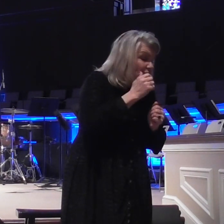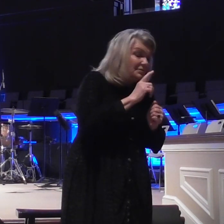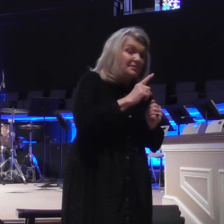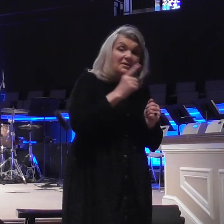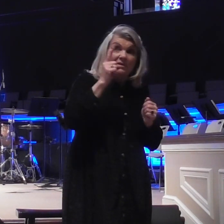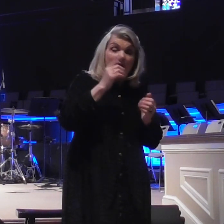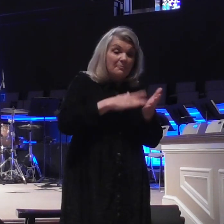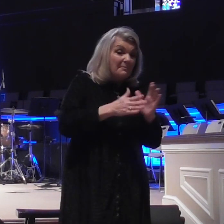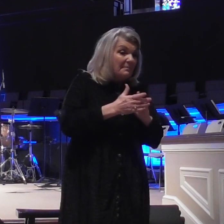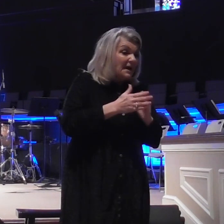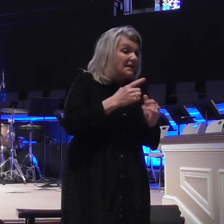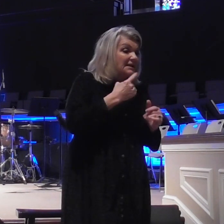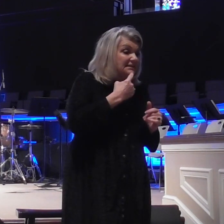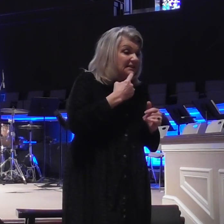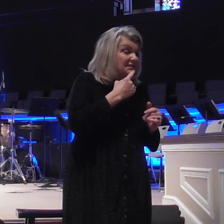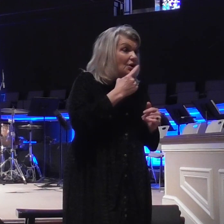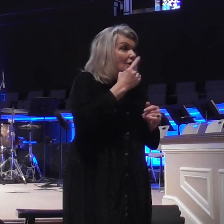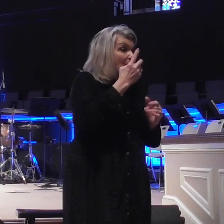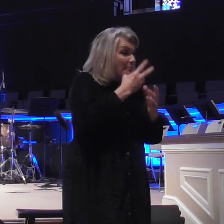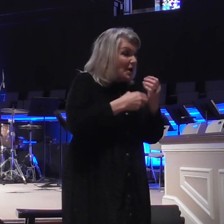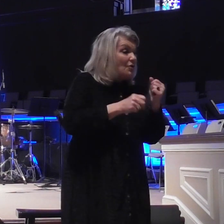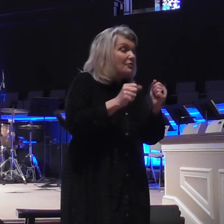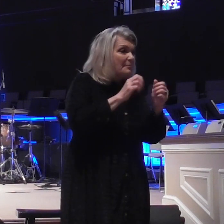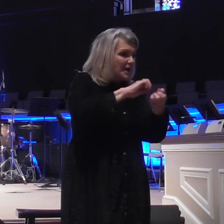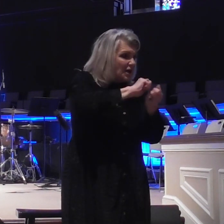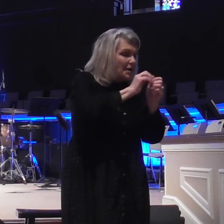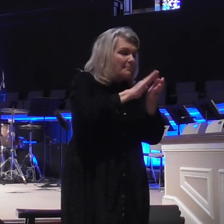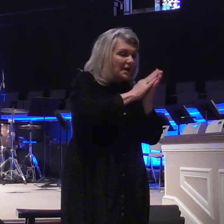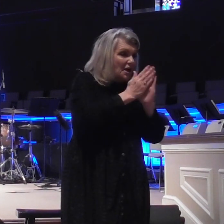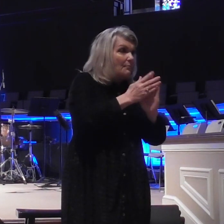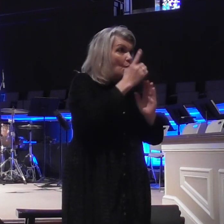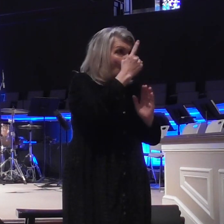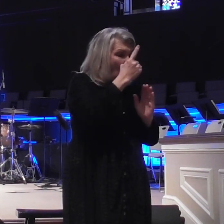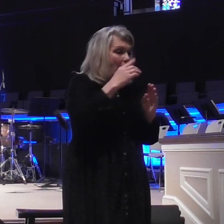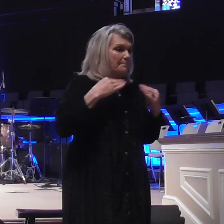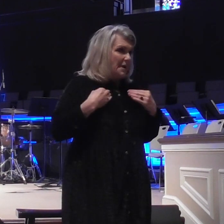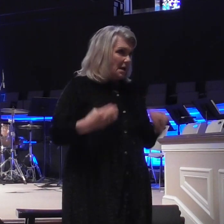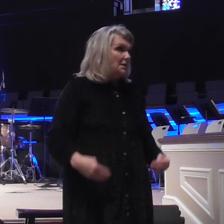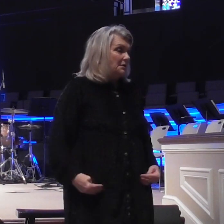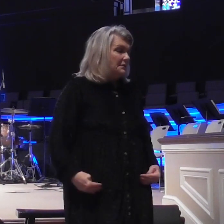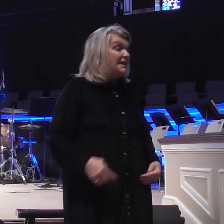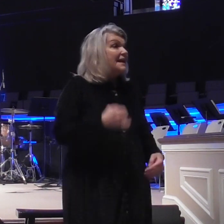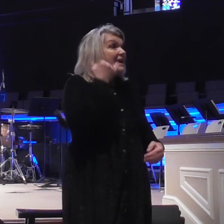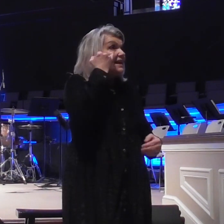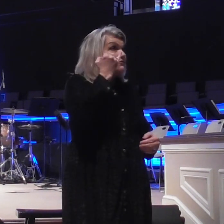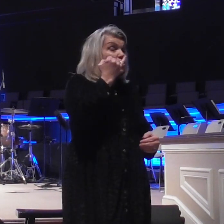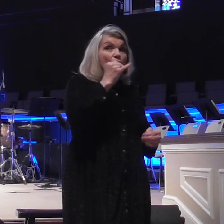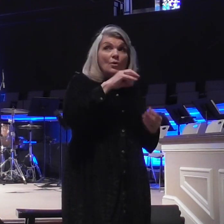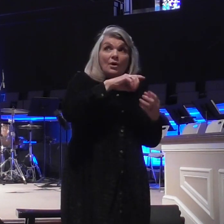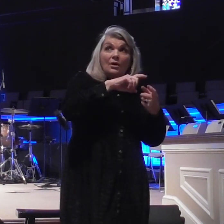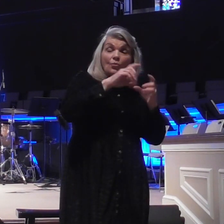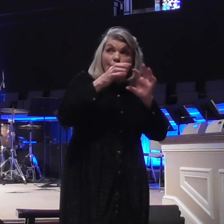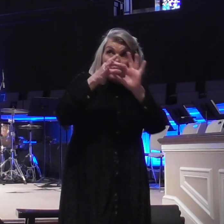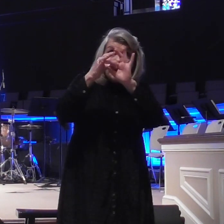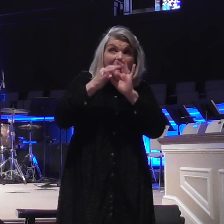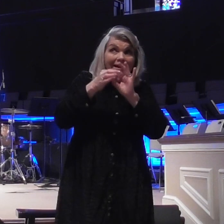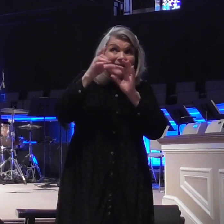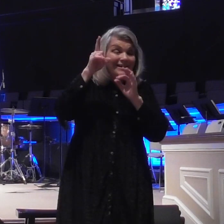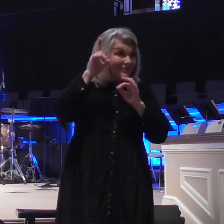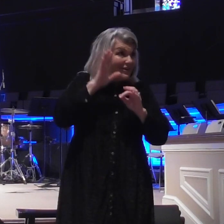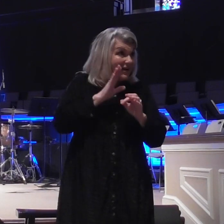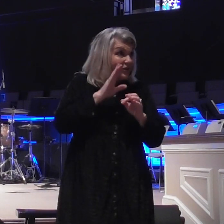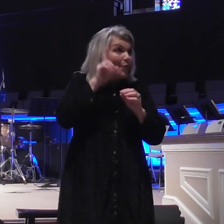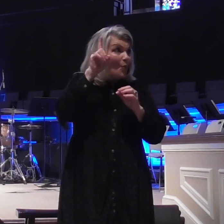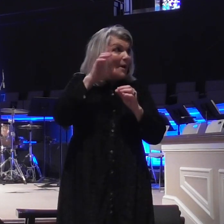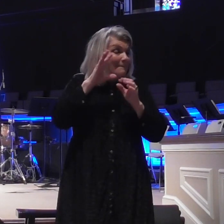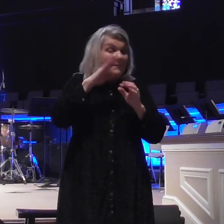become one flesh. But the one who joins himself to the Lord is one in spirit with him. Flee immorality. Every other sin that a man